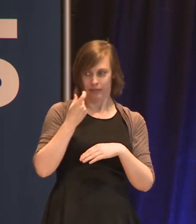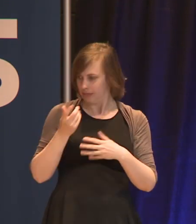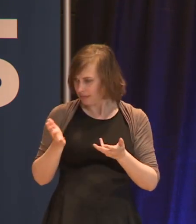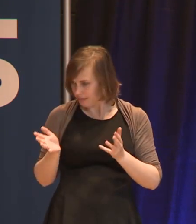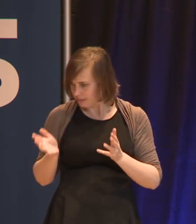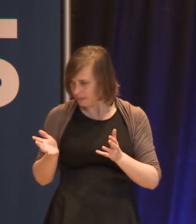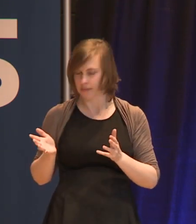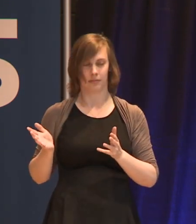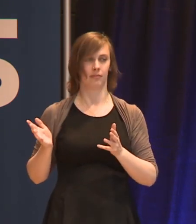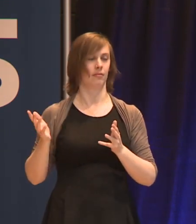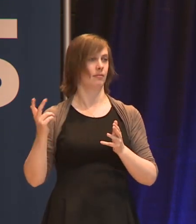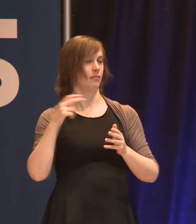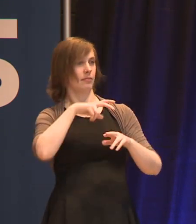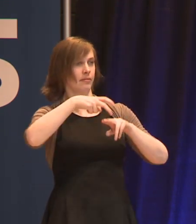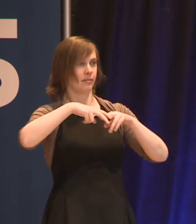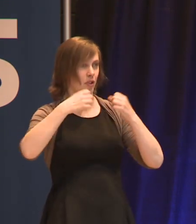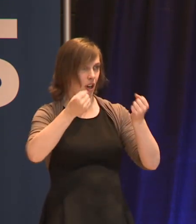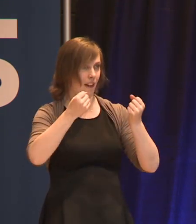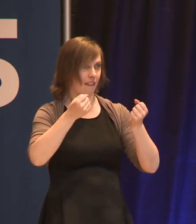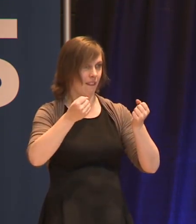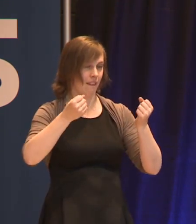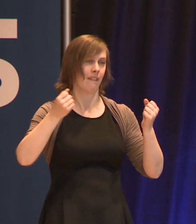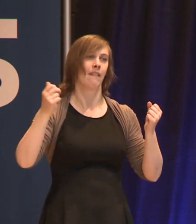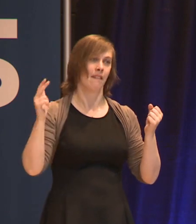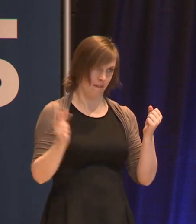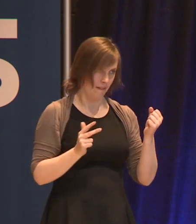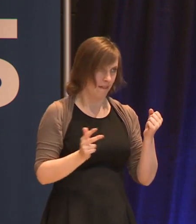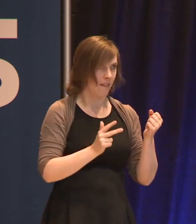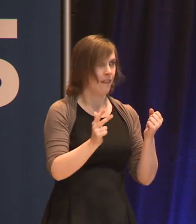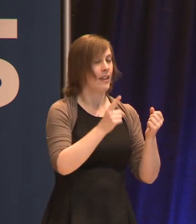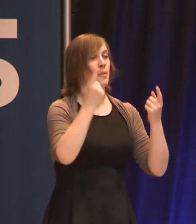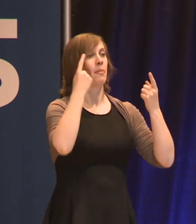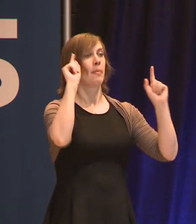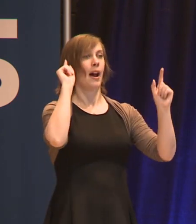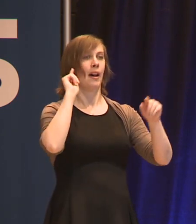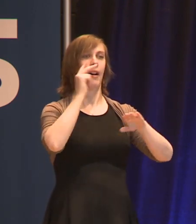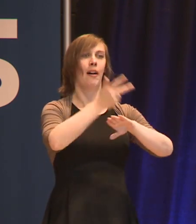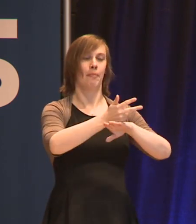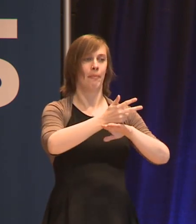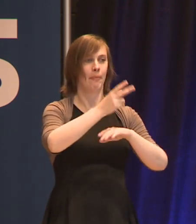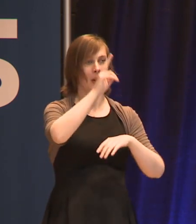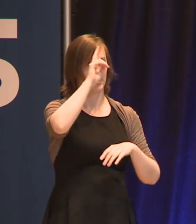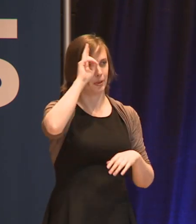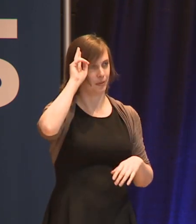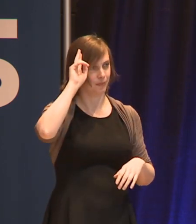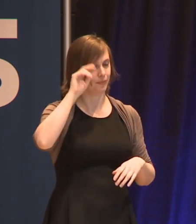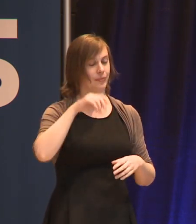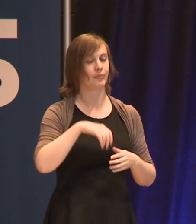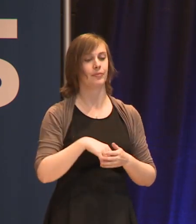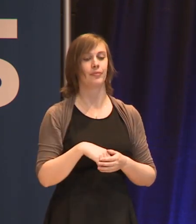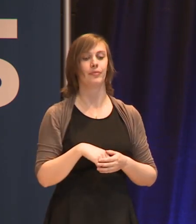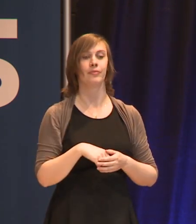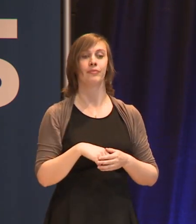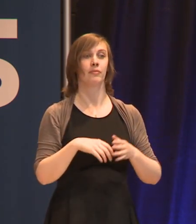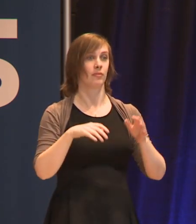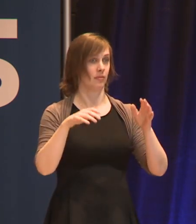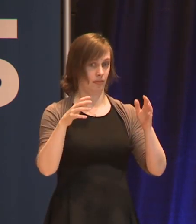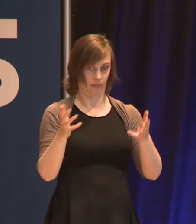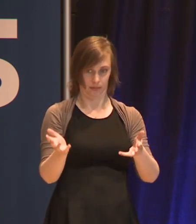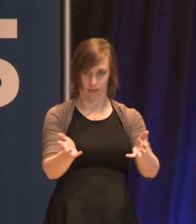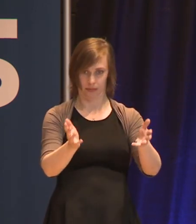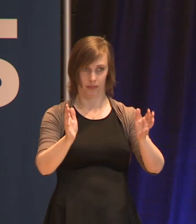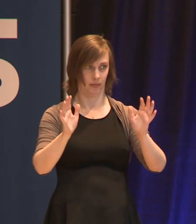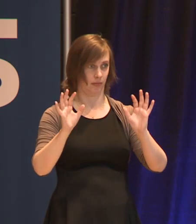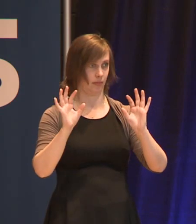again. Well, the great news is we finally made it to the hospital, and when I was about to leave her and her mother in the